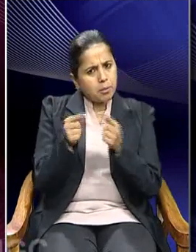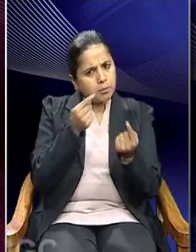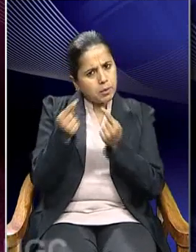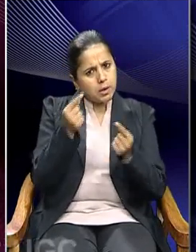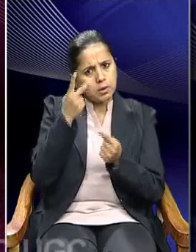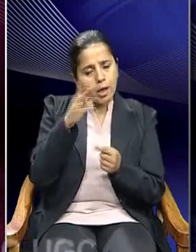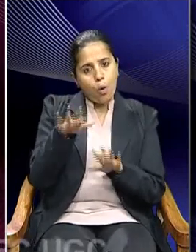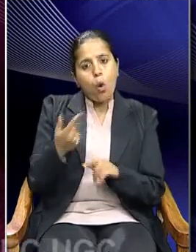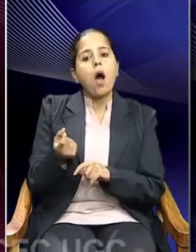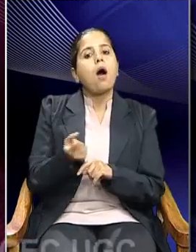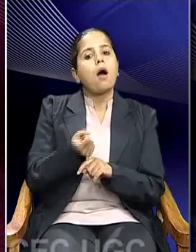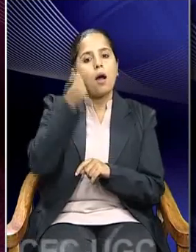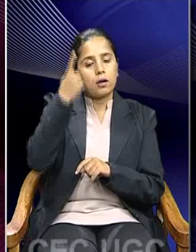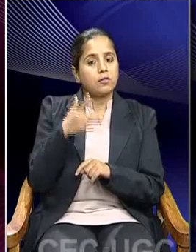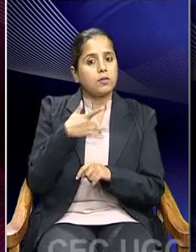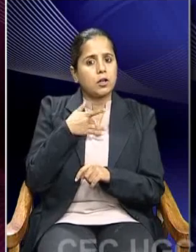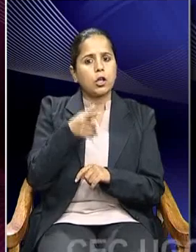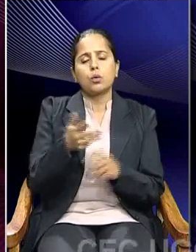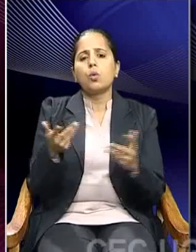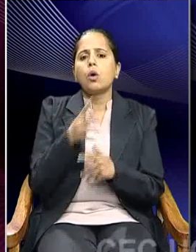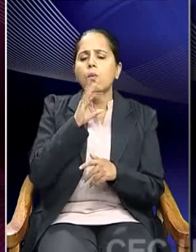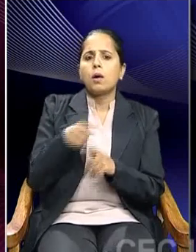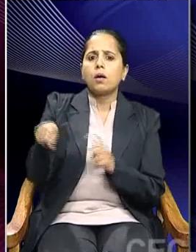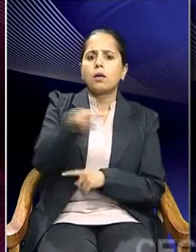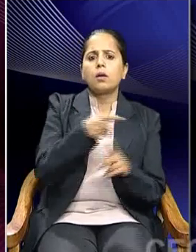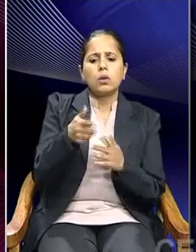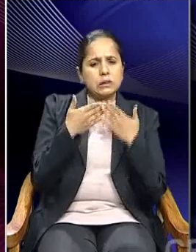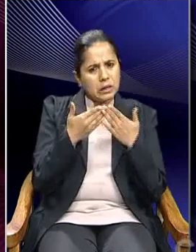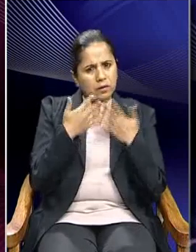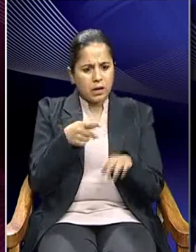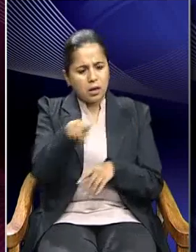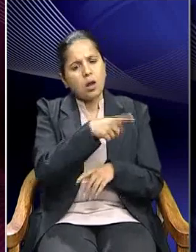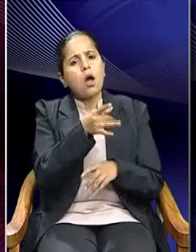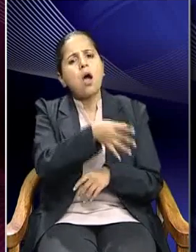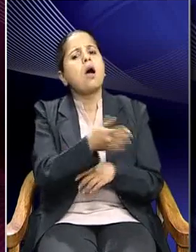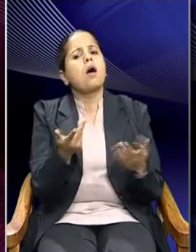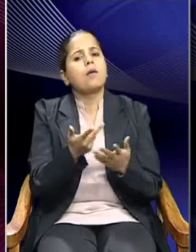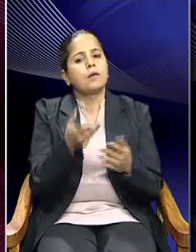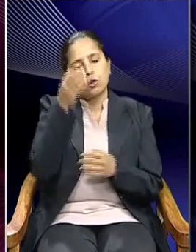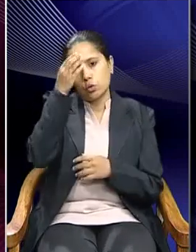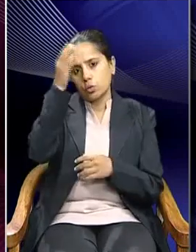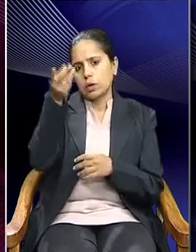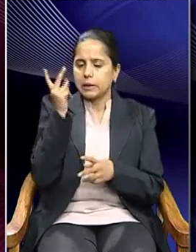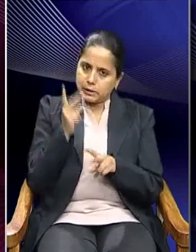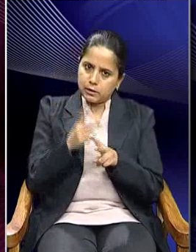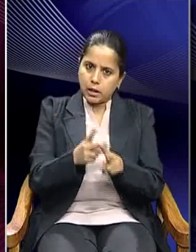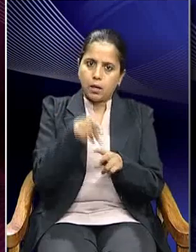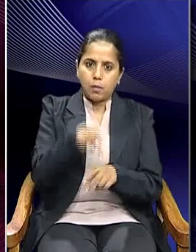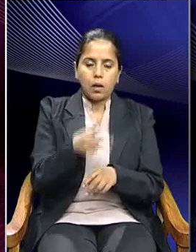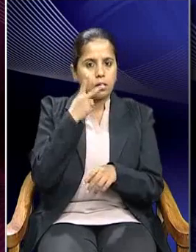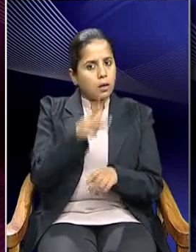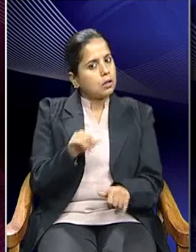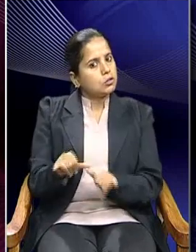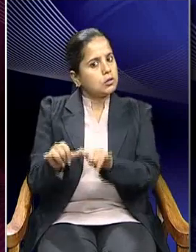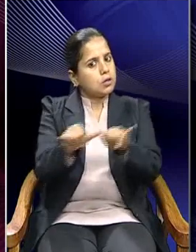to understand what it is that is being studied. So concept will remain uniform to